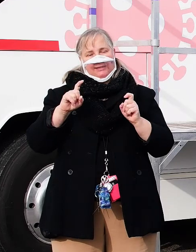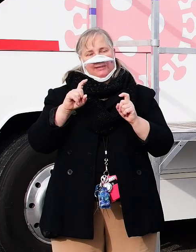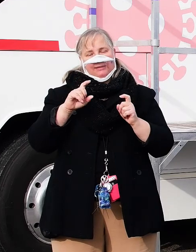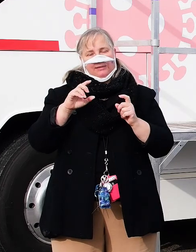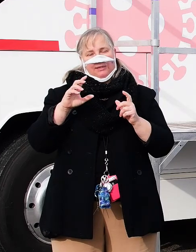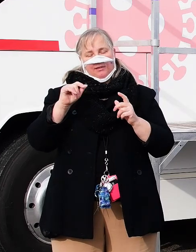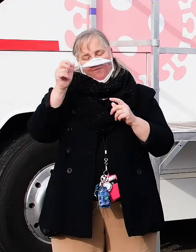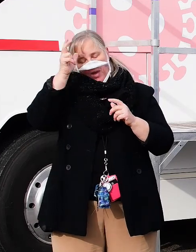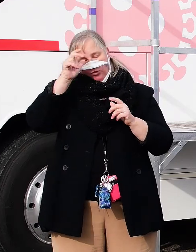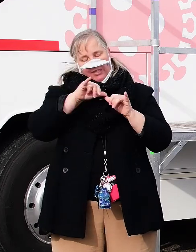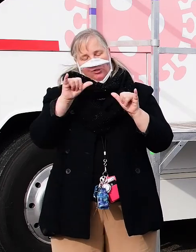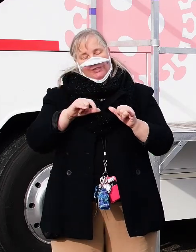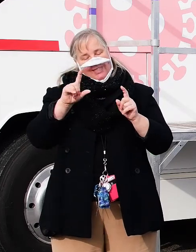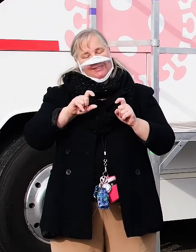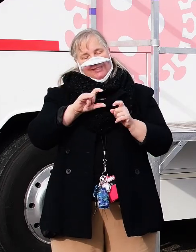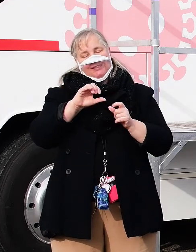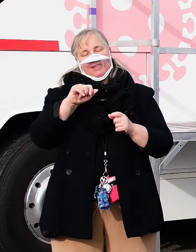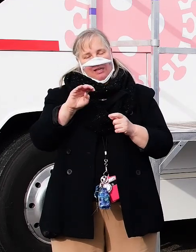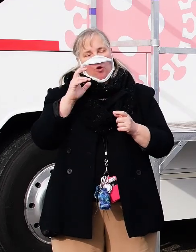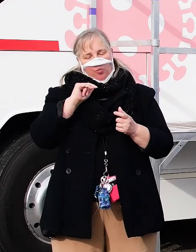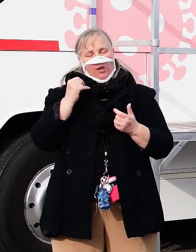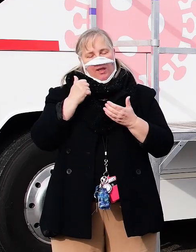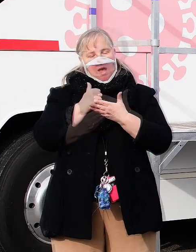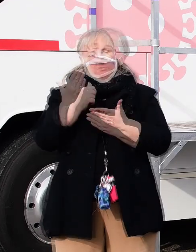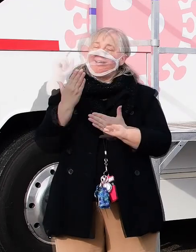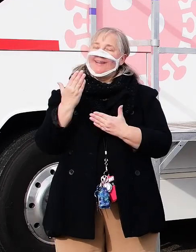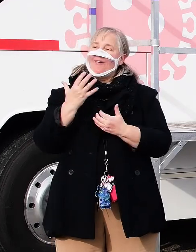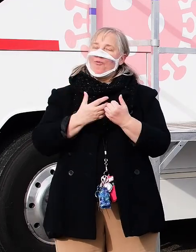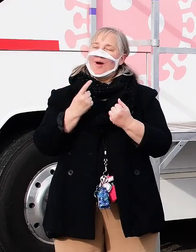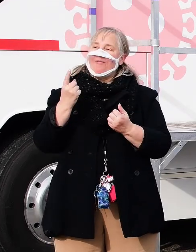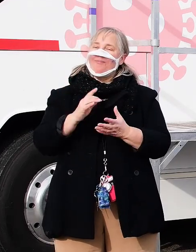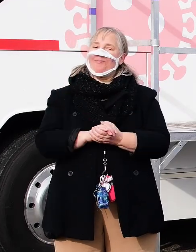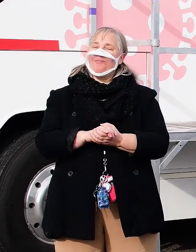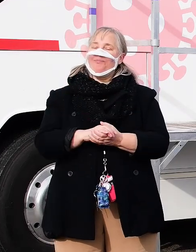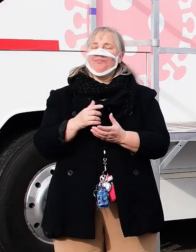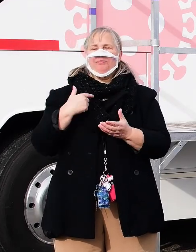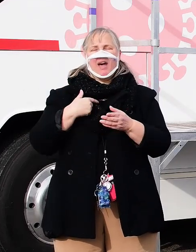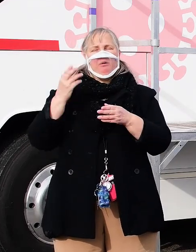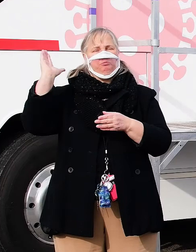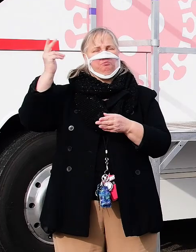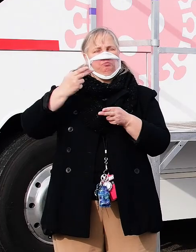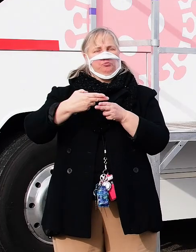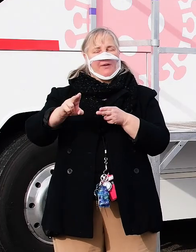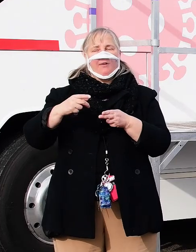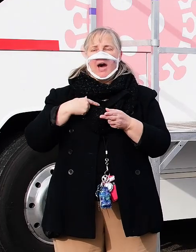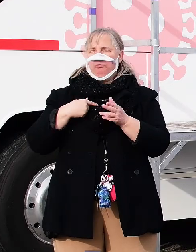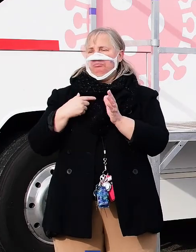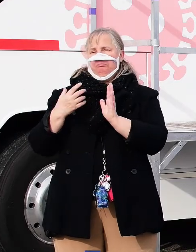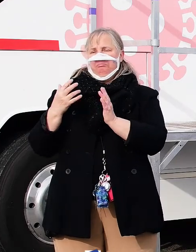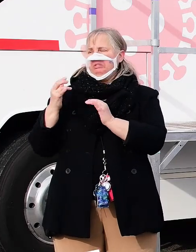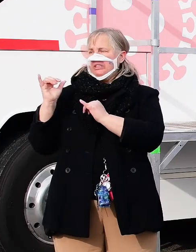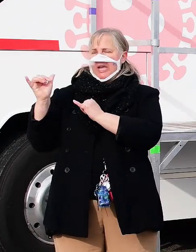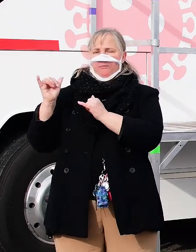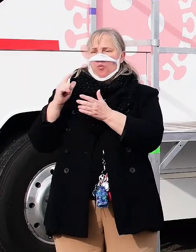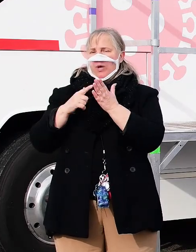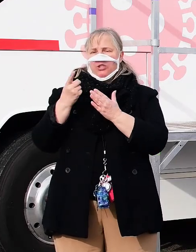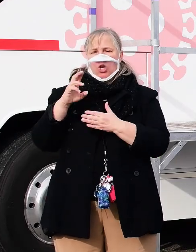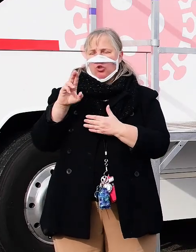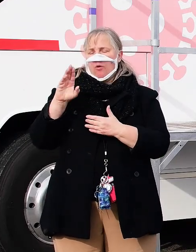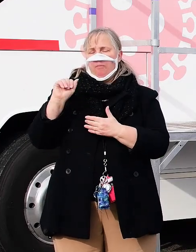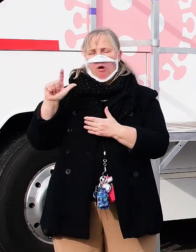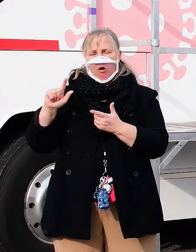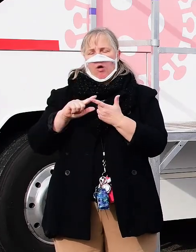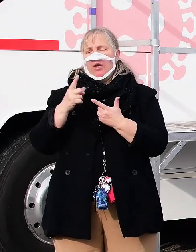this variant surge and will keep more people safe. I'll be brief. I'll echo what Dr. Ball, Dr.